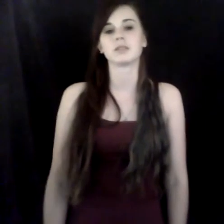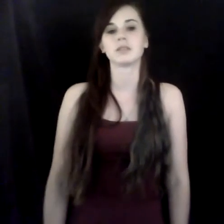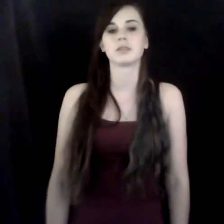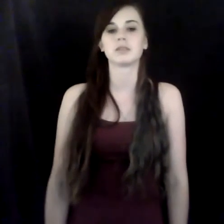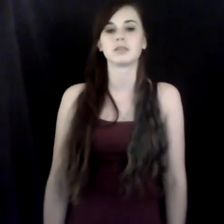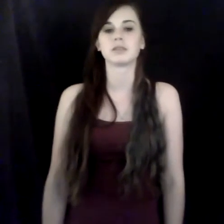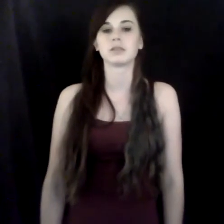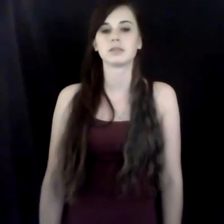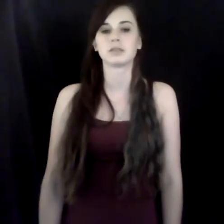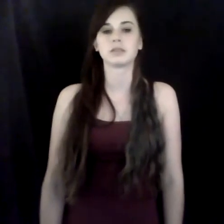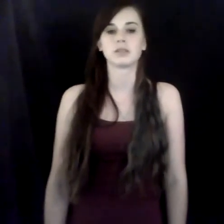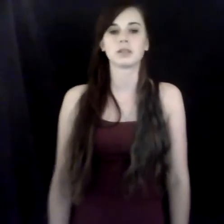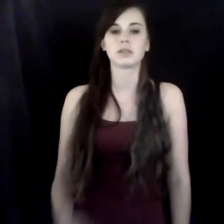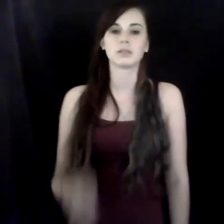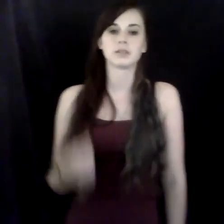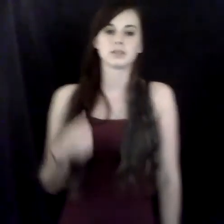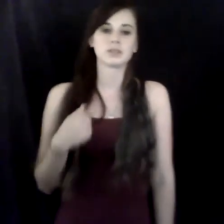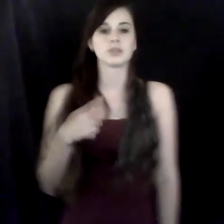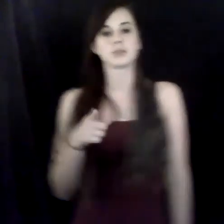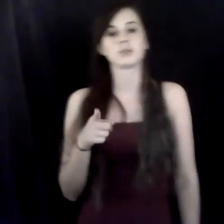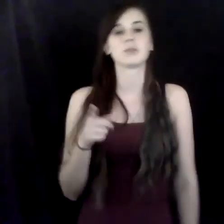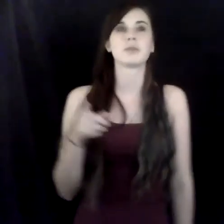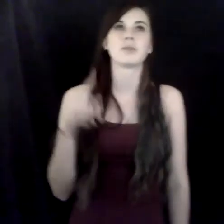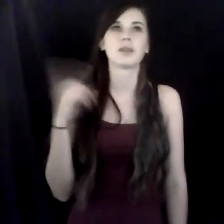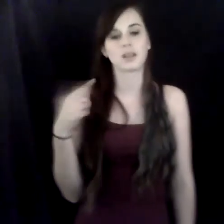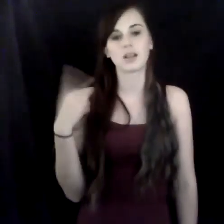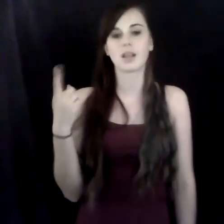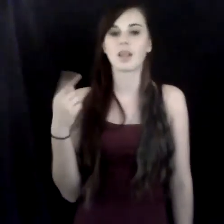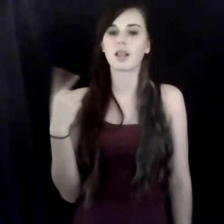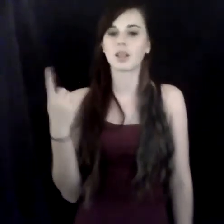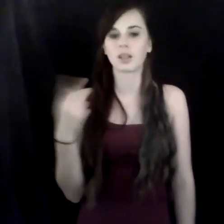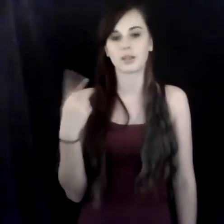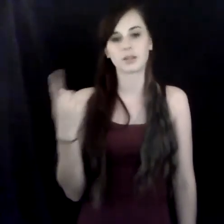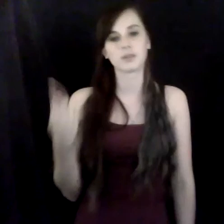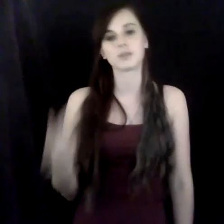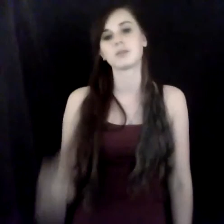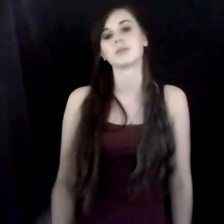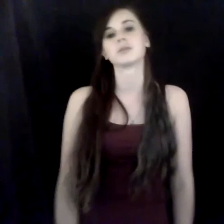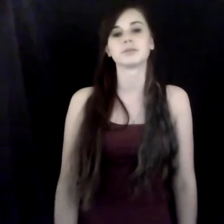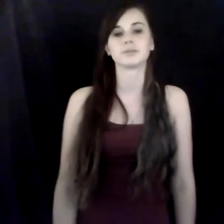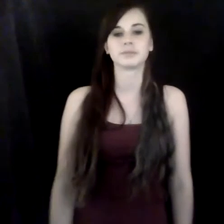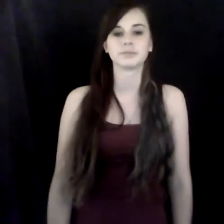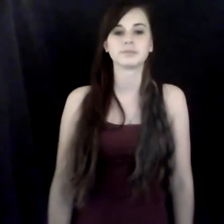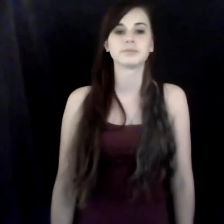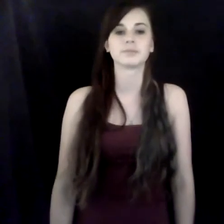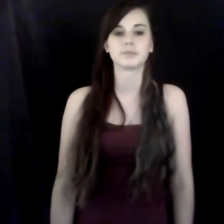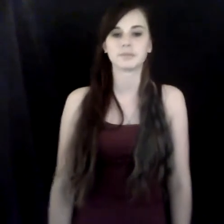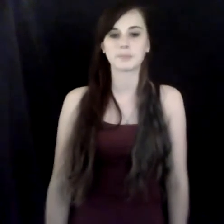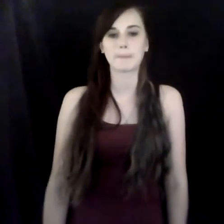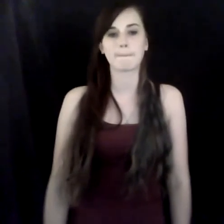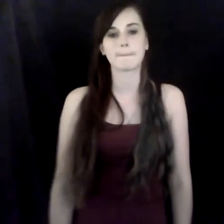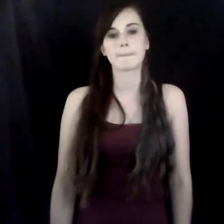My hope is you alone I able know you're able